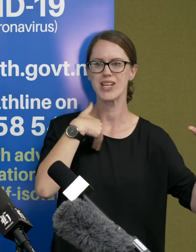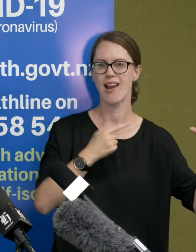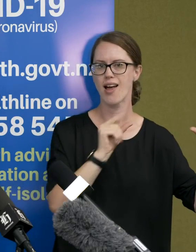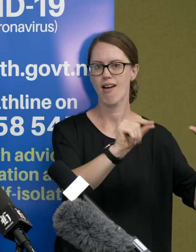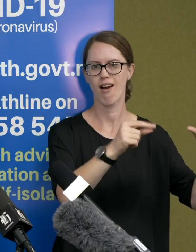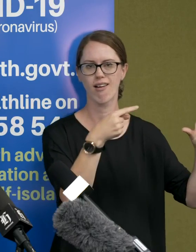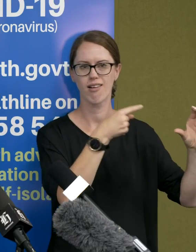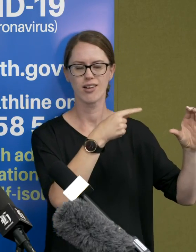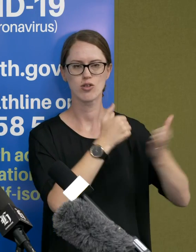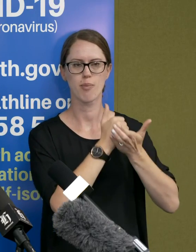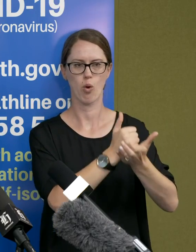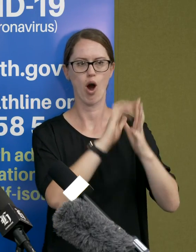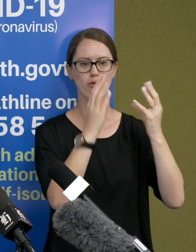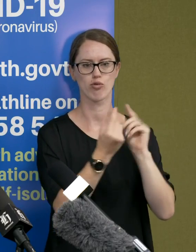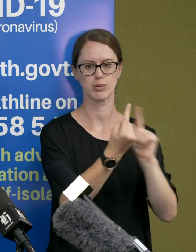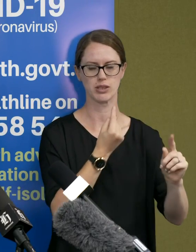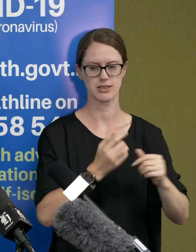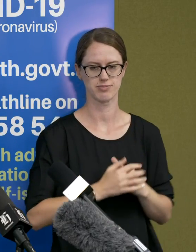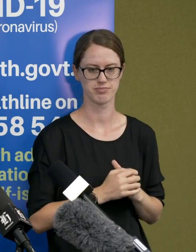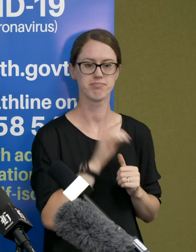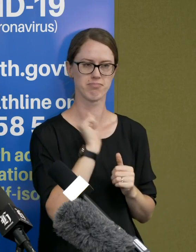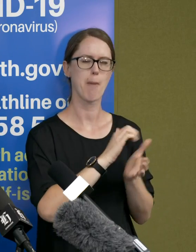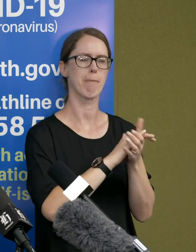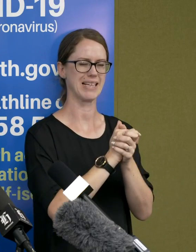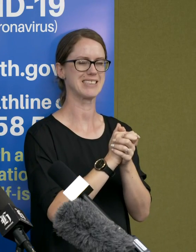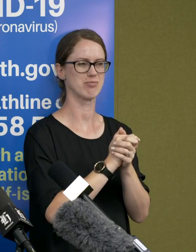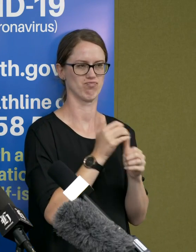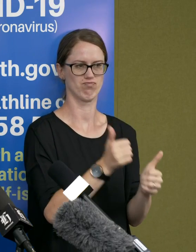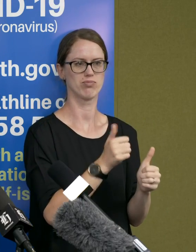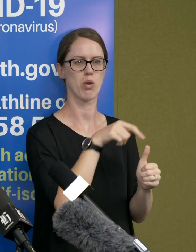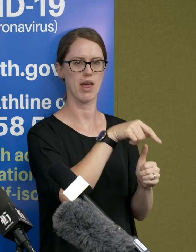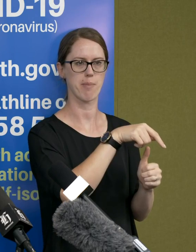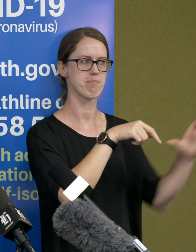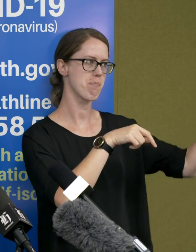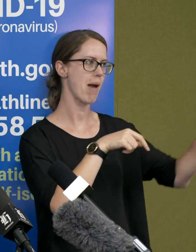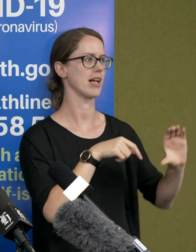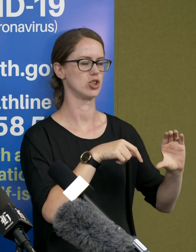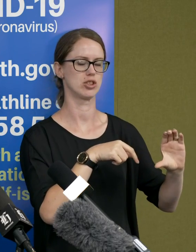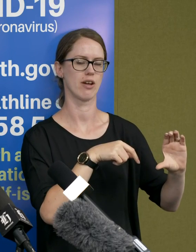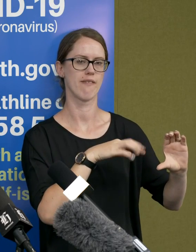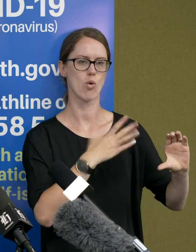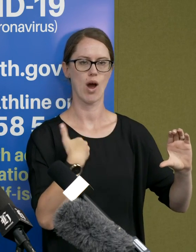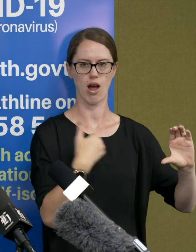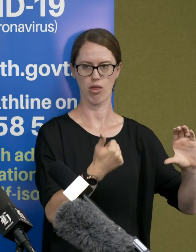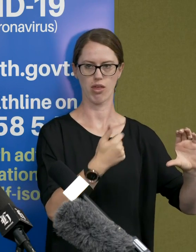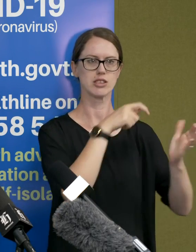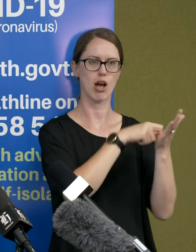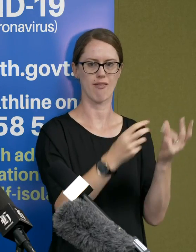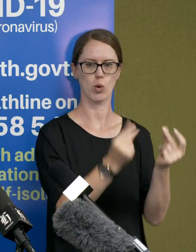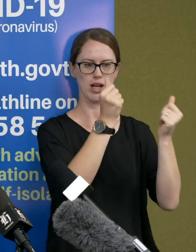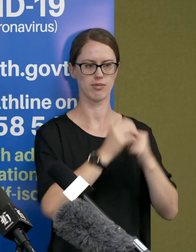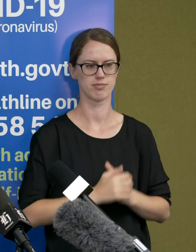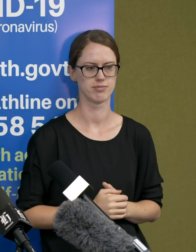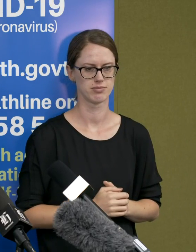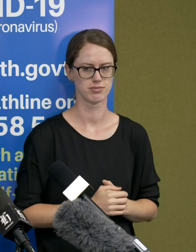well to help support our overall response. So yes, I'm very pleased with that package, that we've been able to get that signed off so quickly.